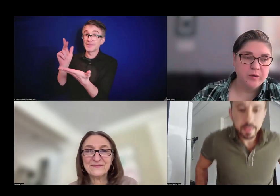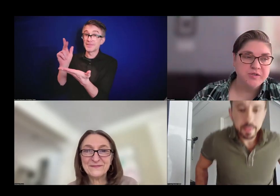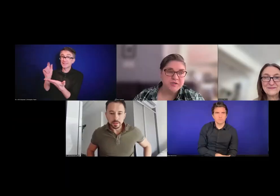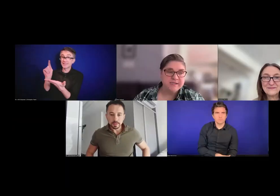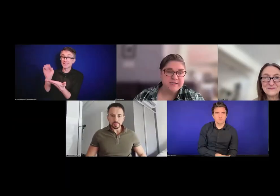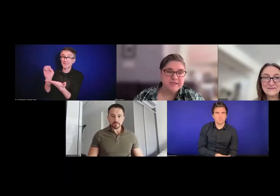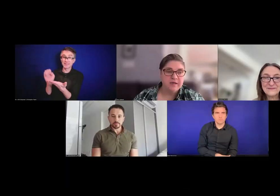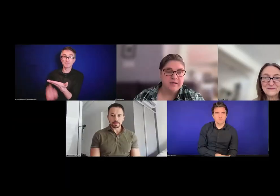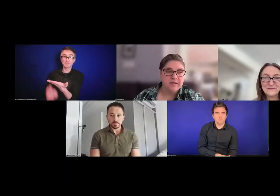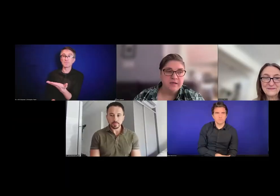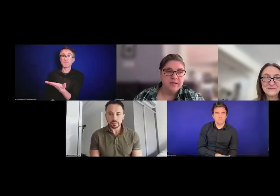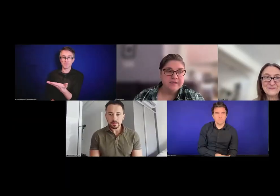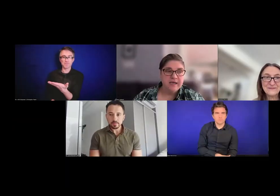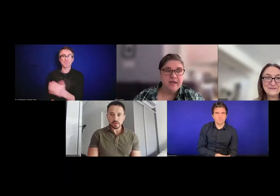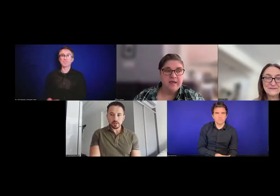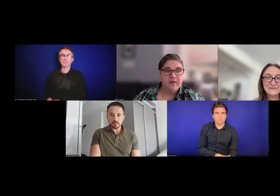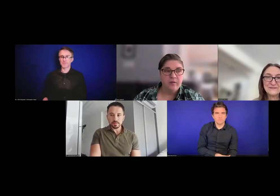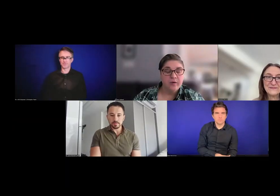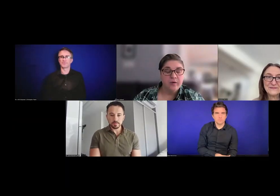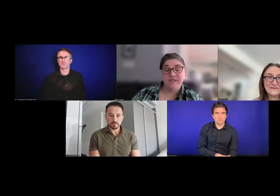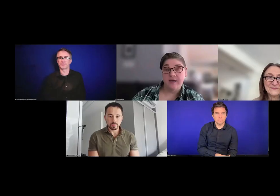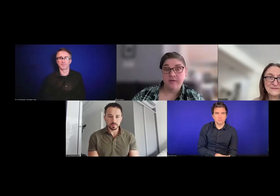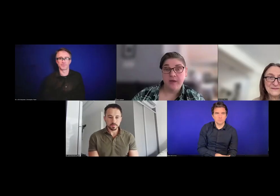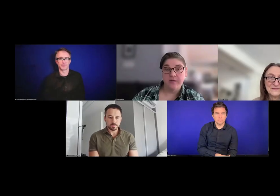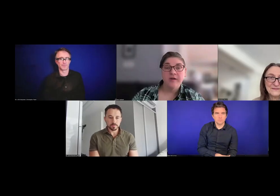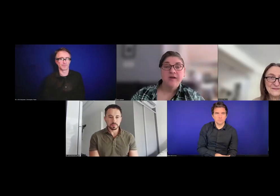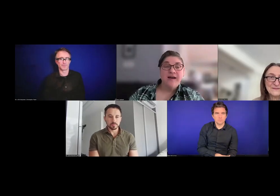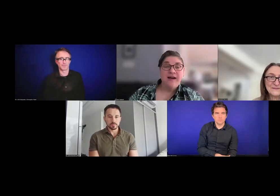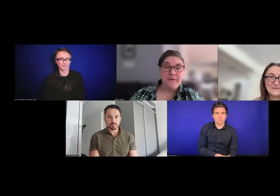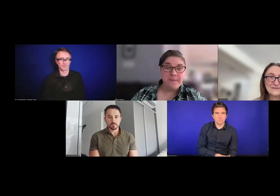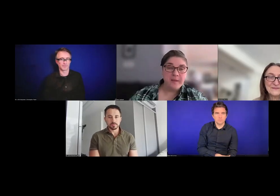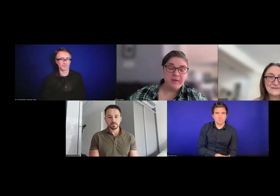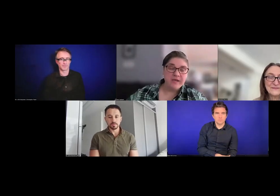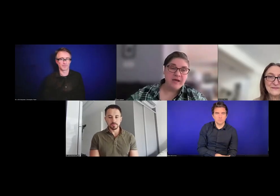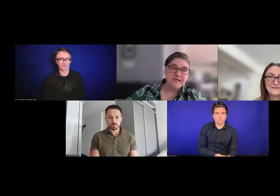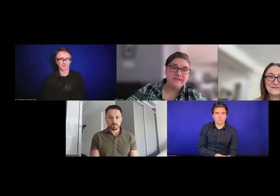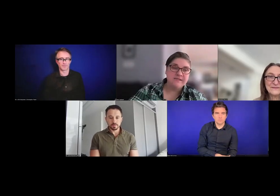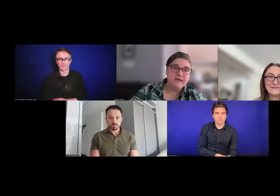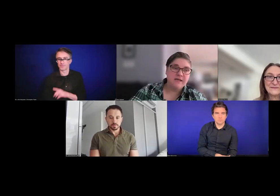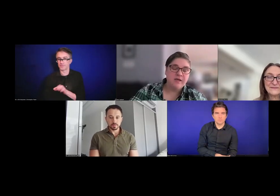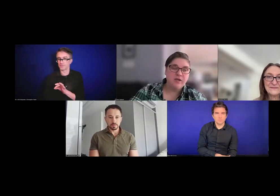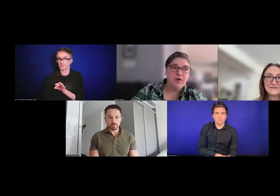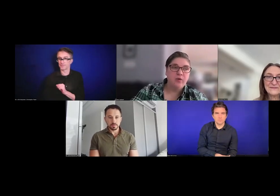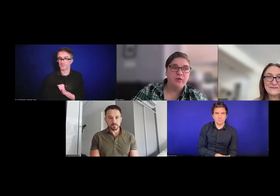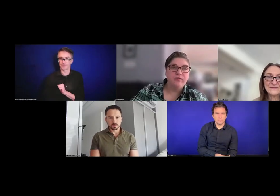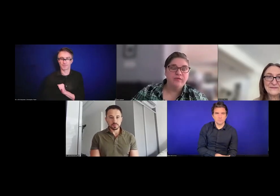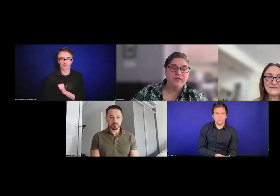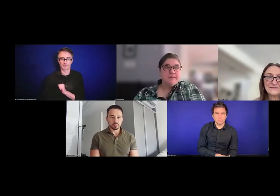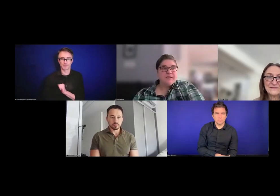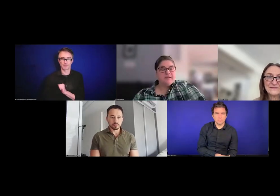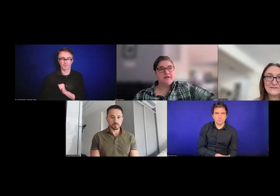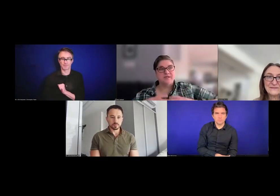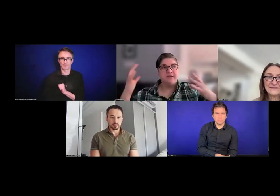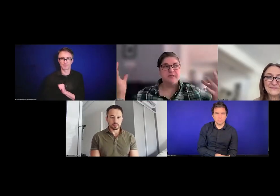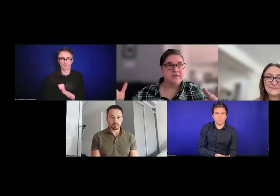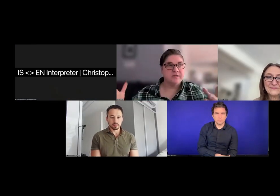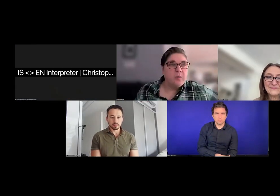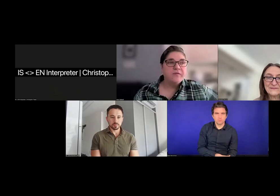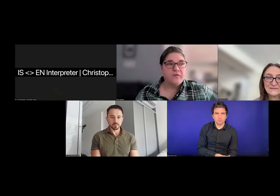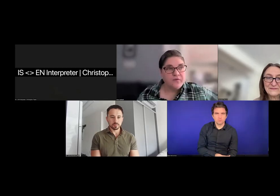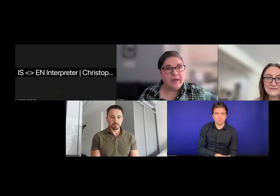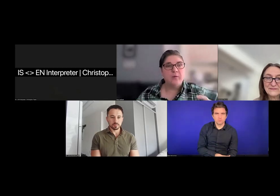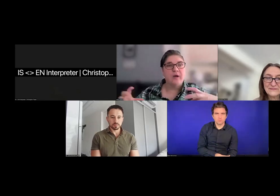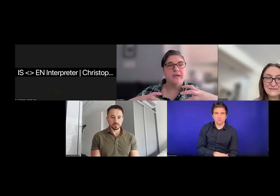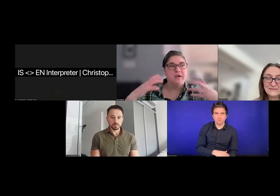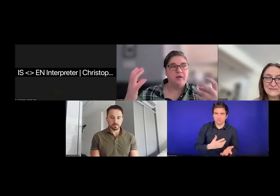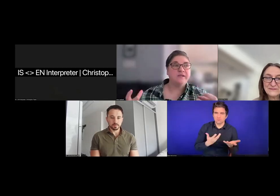that Lauren just said or signed rather, because you've developed this